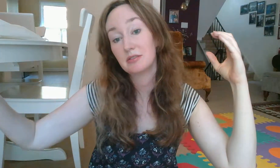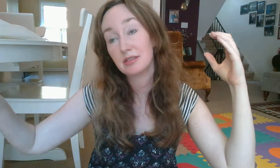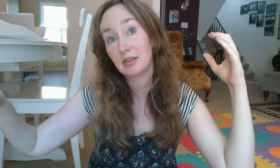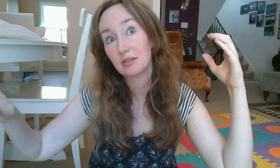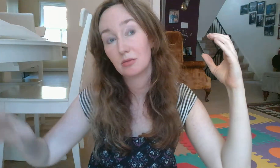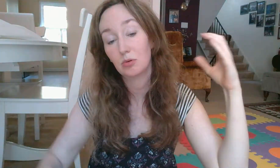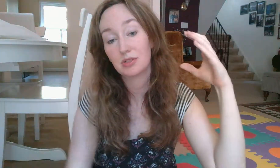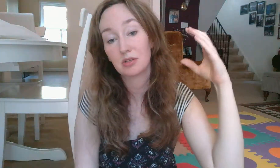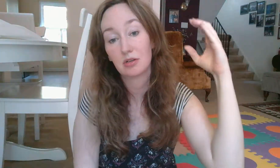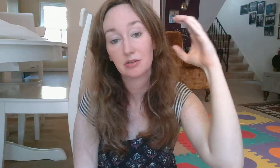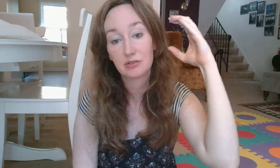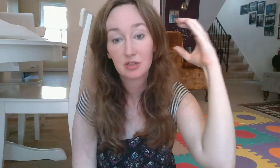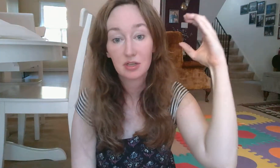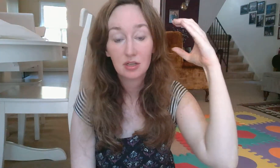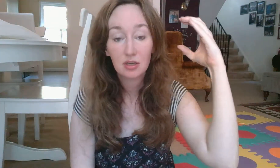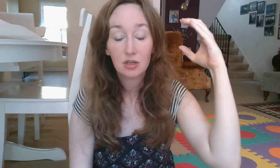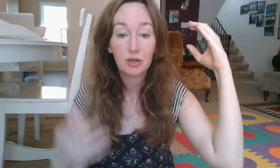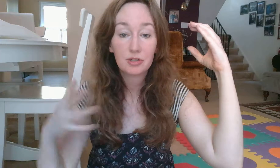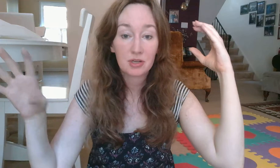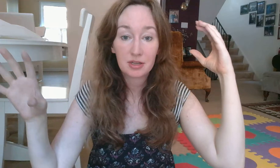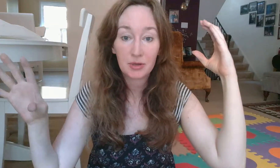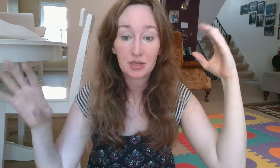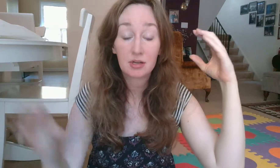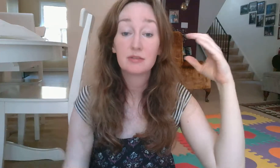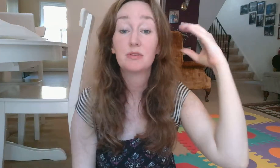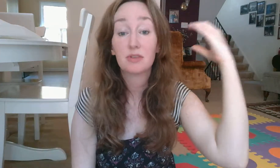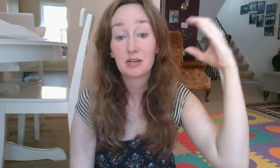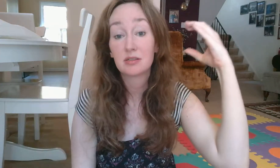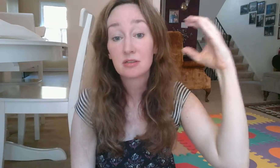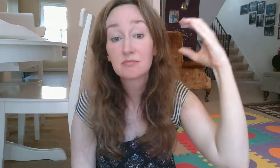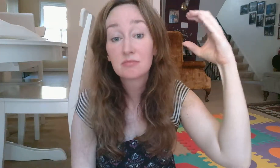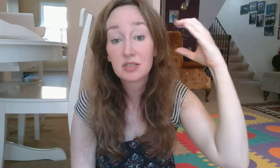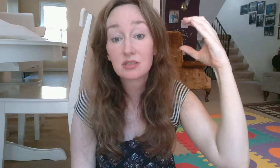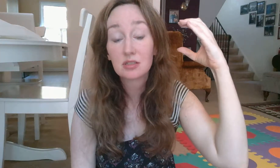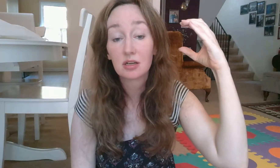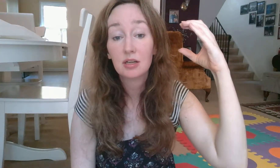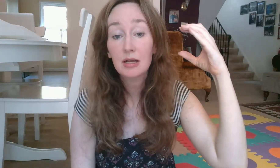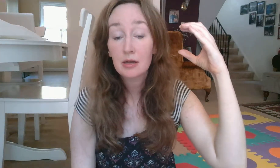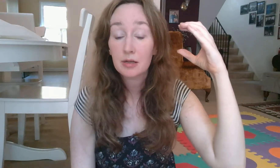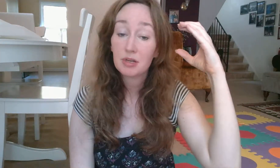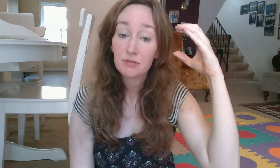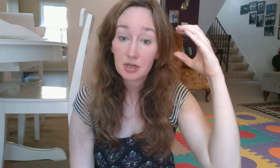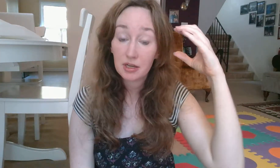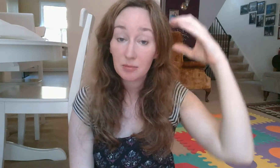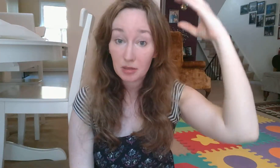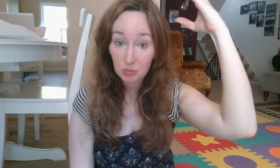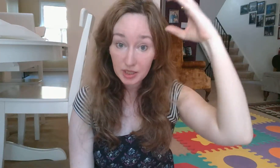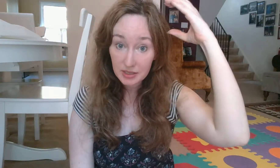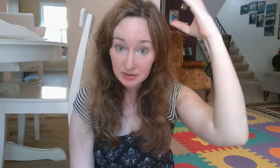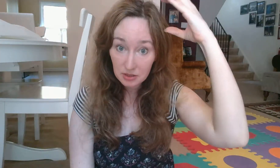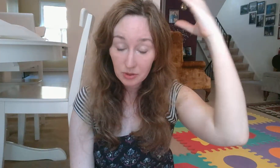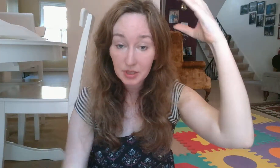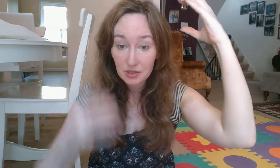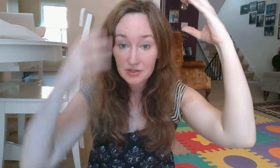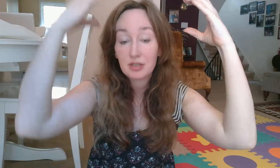cousins and they're boys and girls, or you're just talking about the concept of a cousin, it's just here. But if you're talking about a boy cousin, you do it up here. Just think of